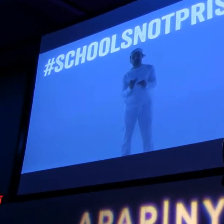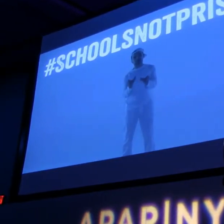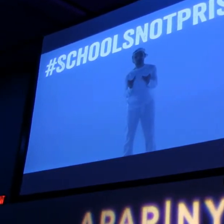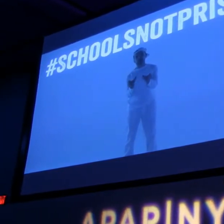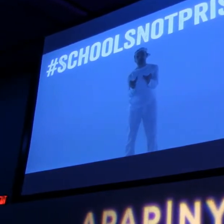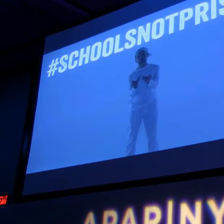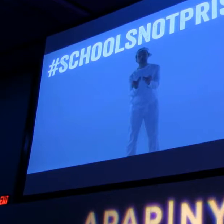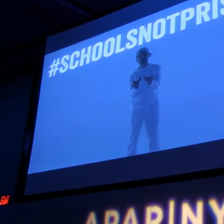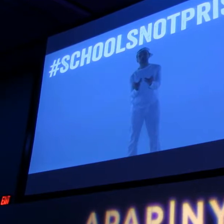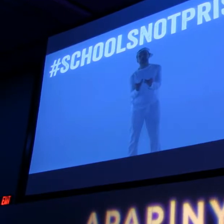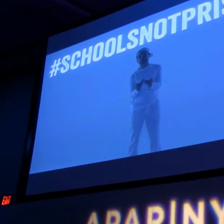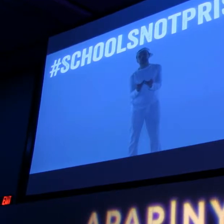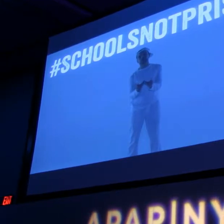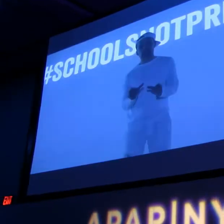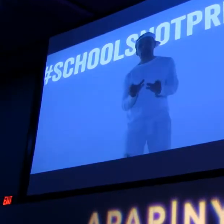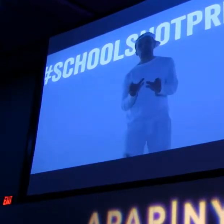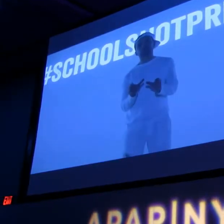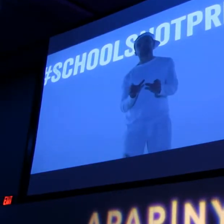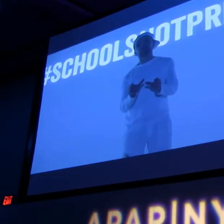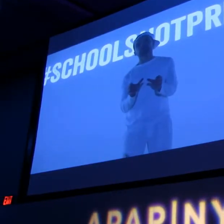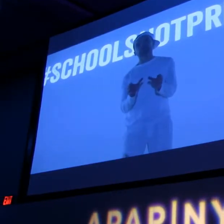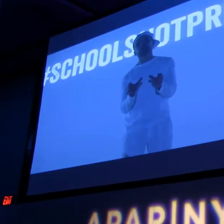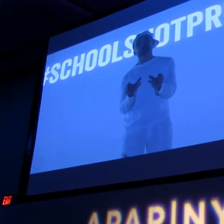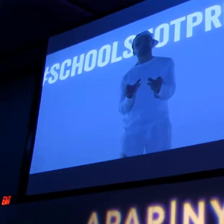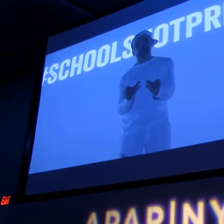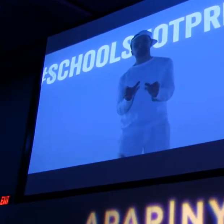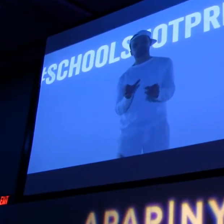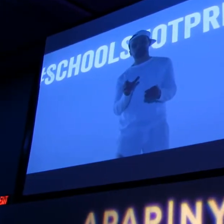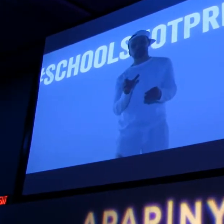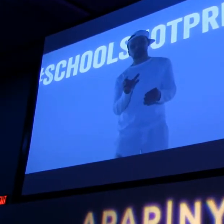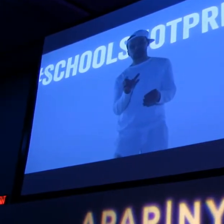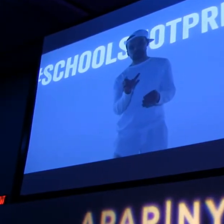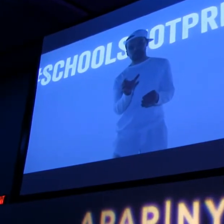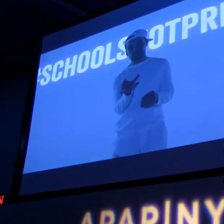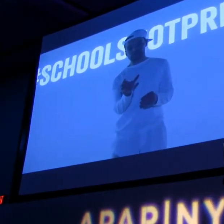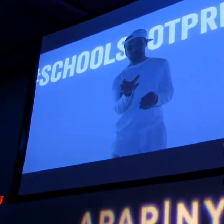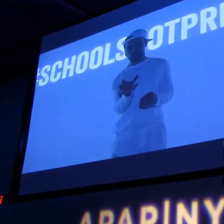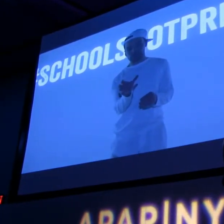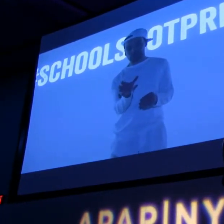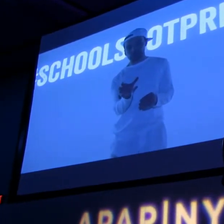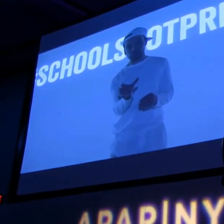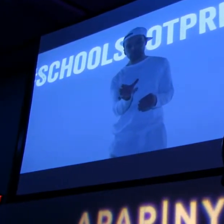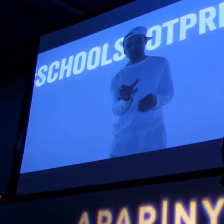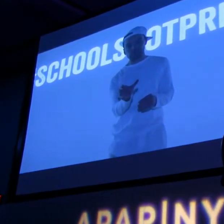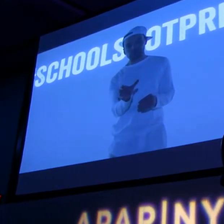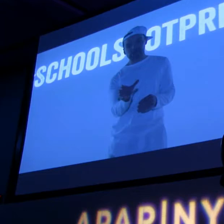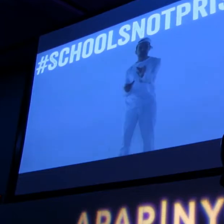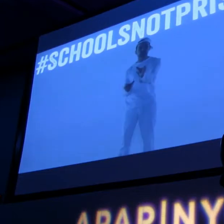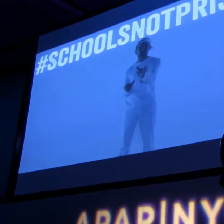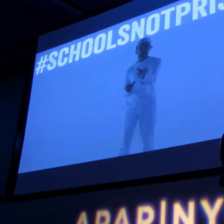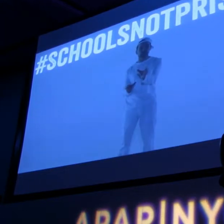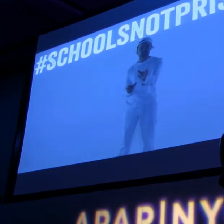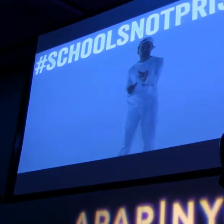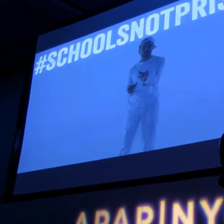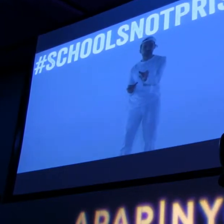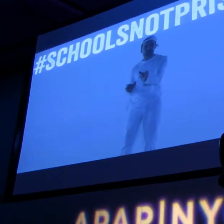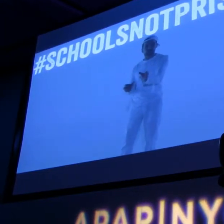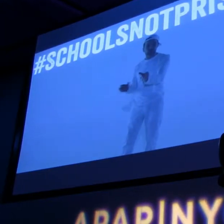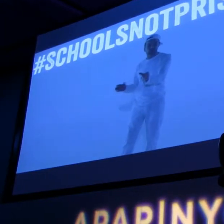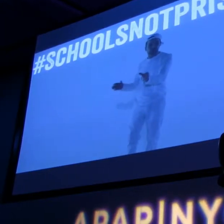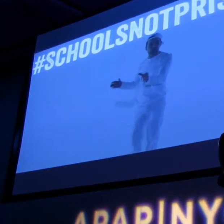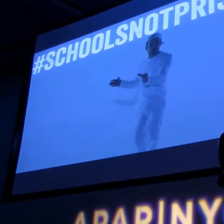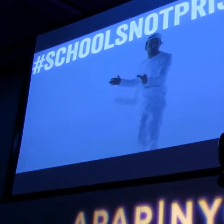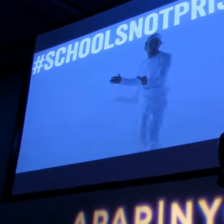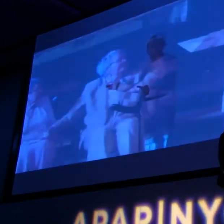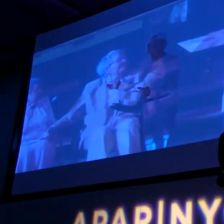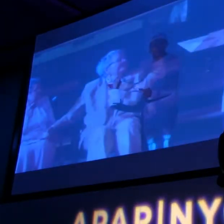odds, healthy communities to live in, more love, more justice, and justice shouldn't discriminate. This year,